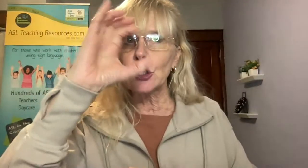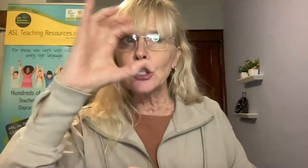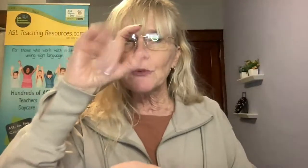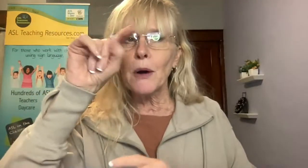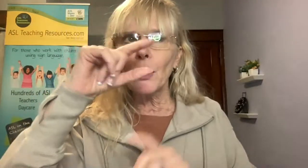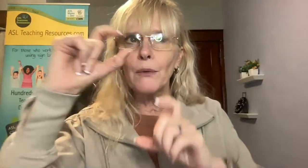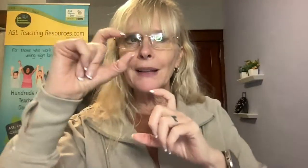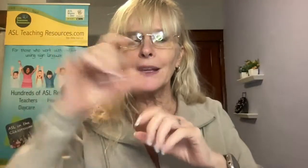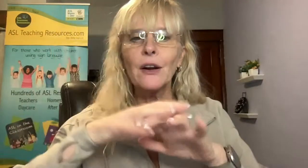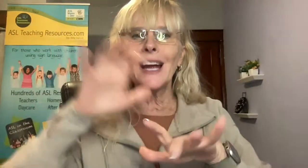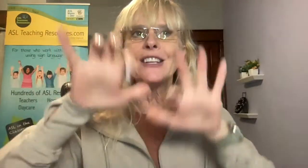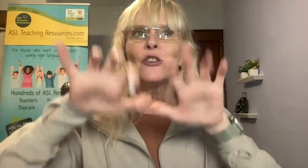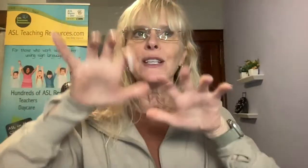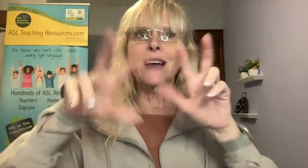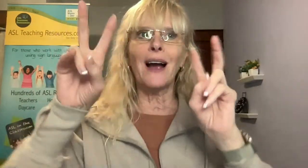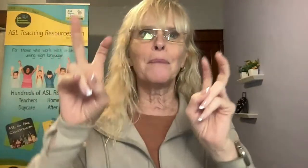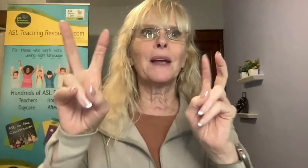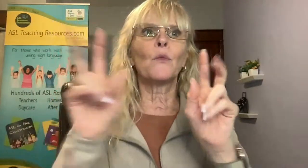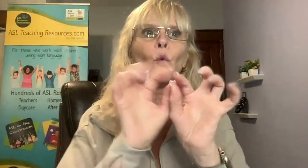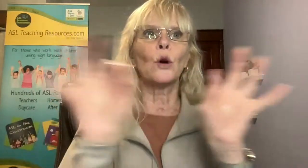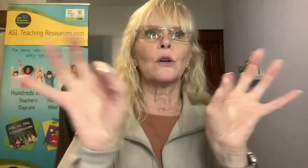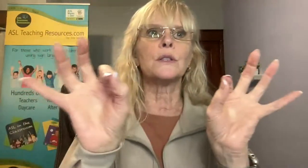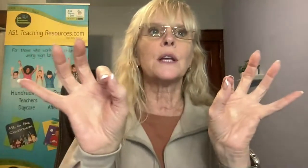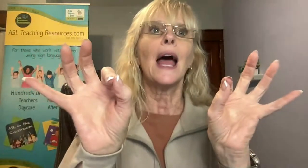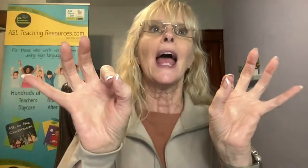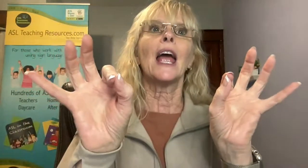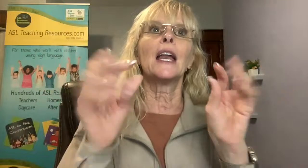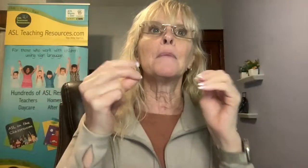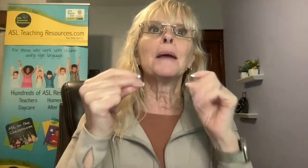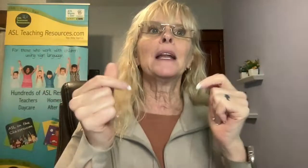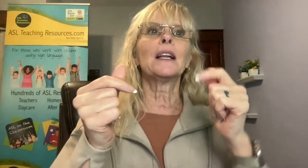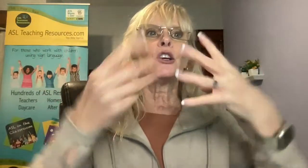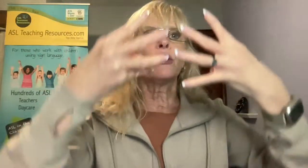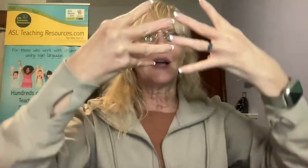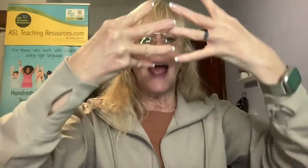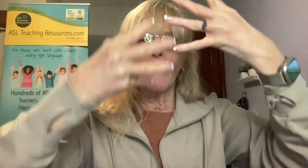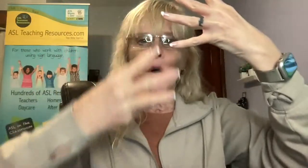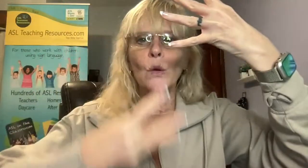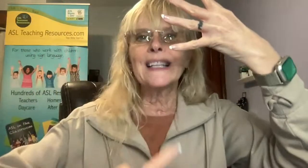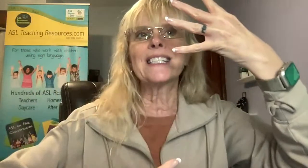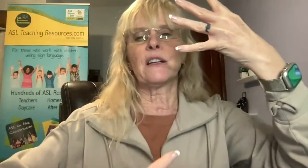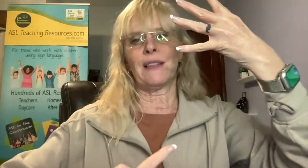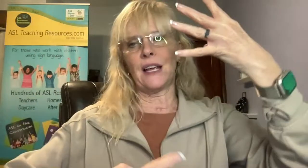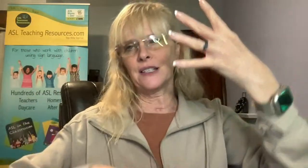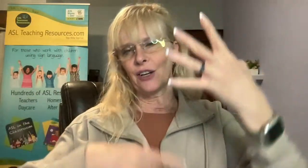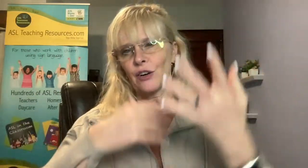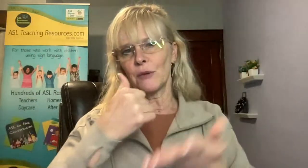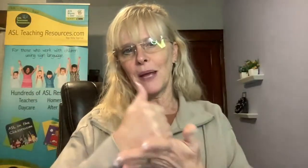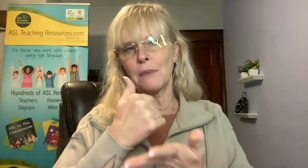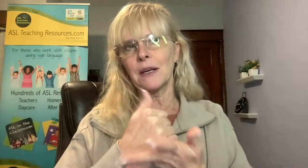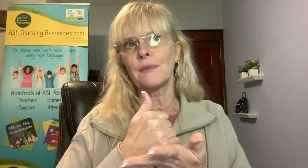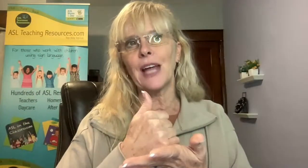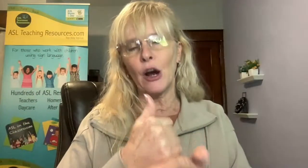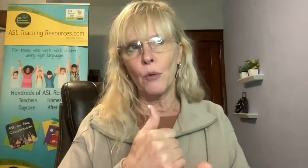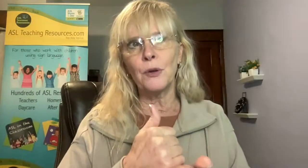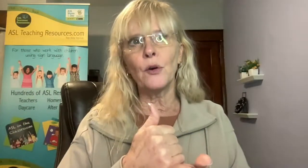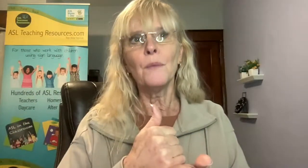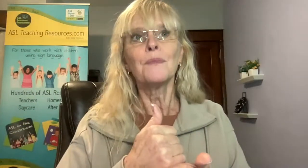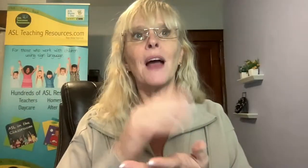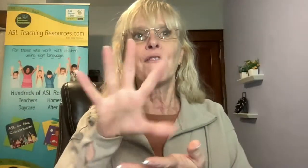search bar right there, and you can type in words. And immediately you're going to have a whole list of things that are going to be able to help you